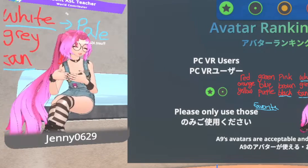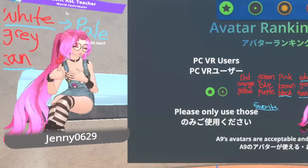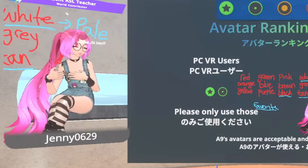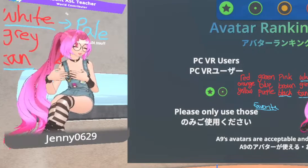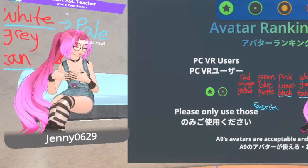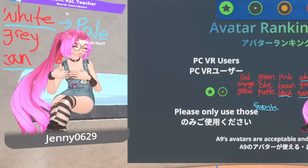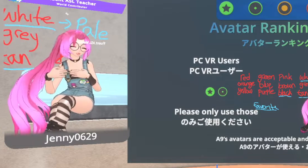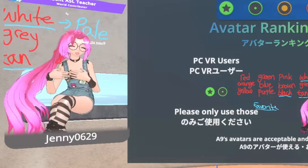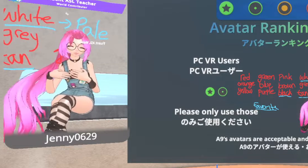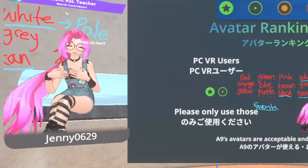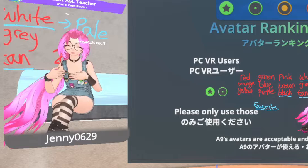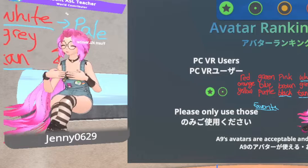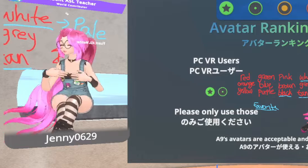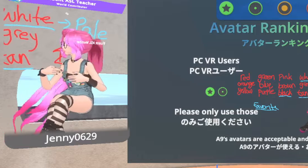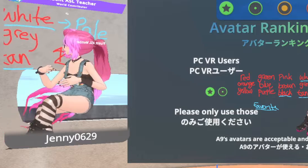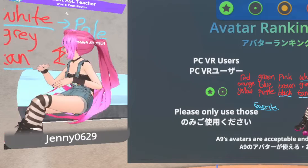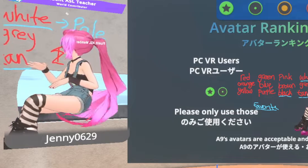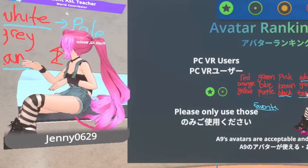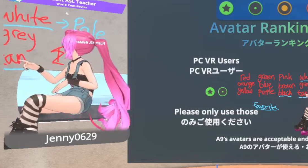Same sign. It's just context.